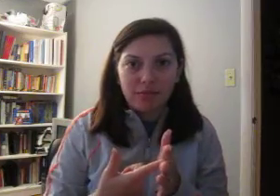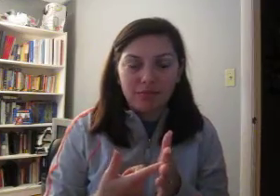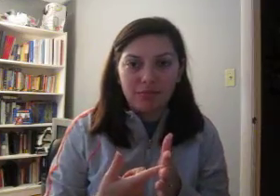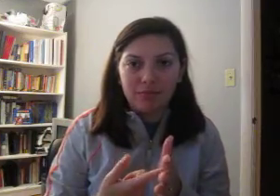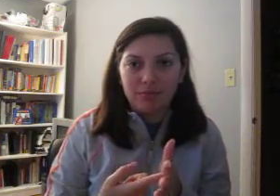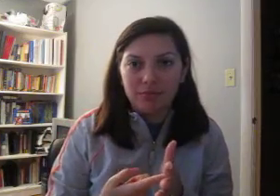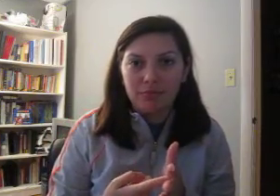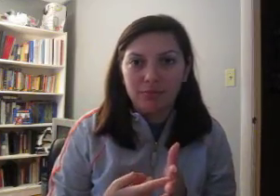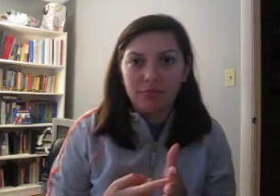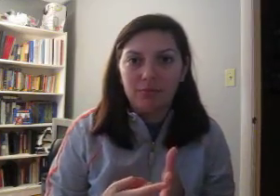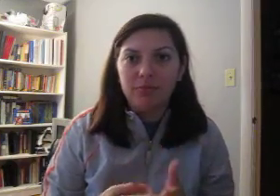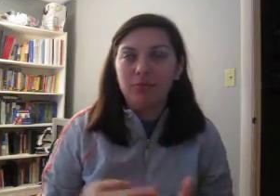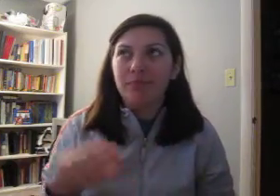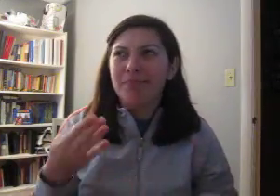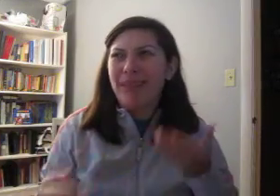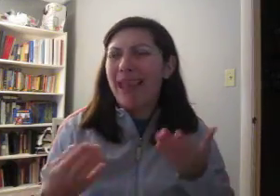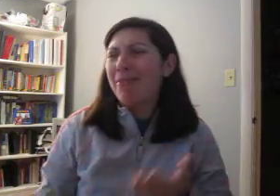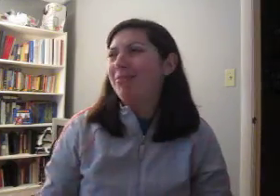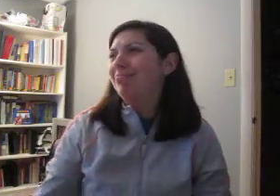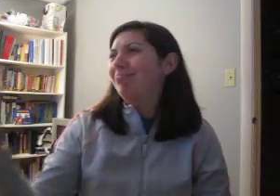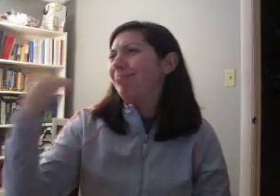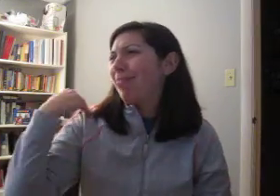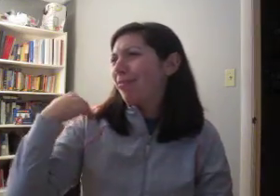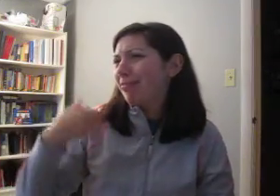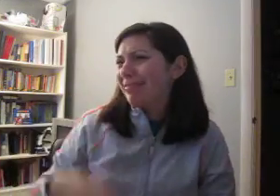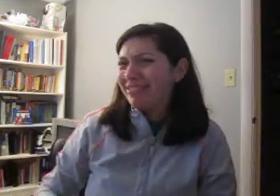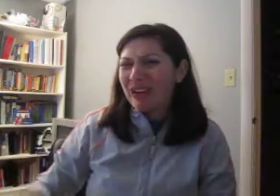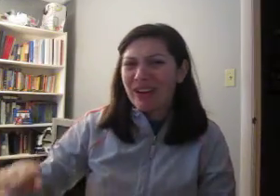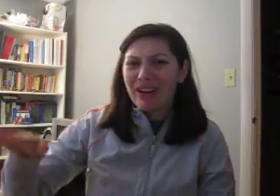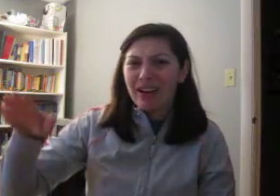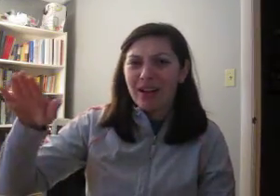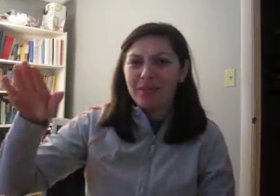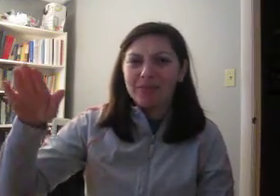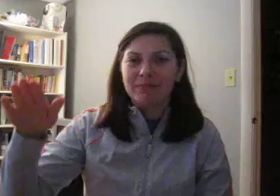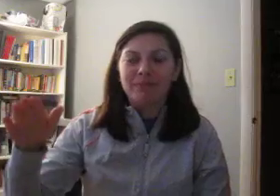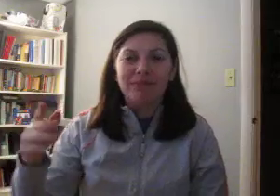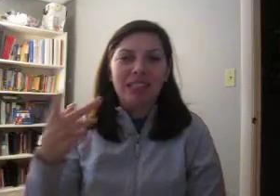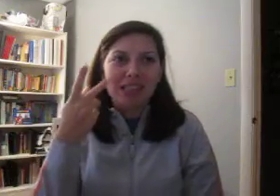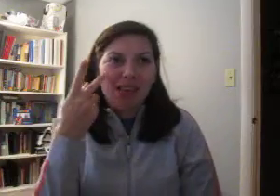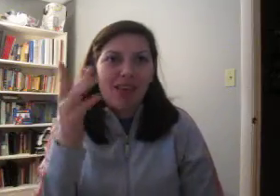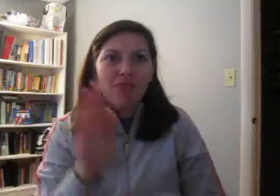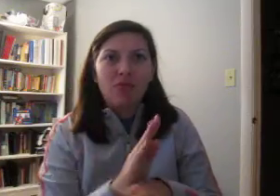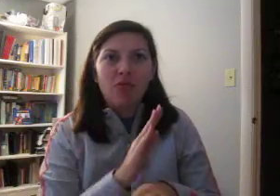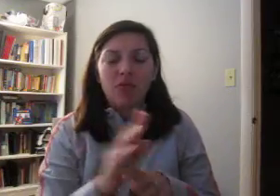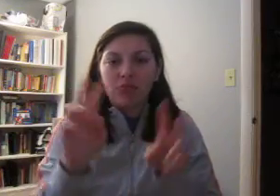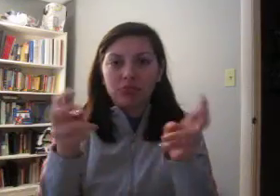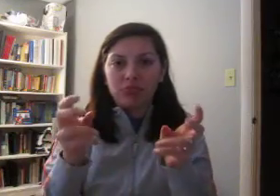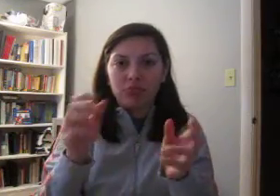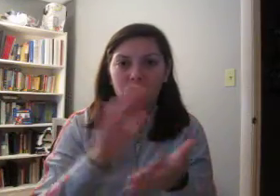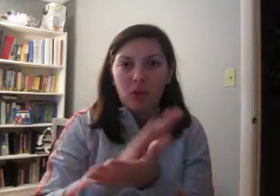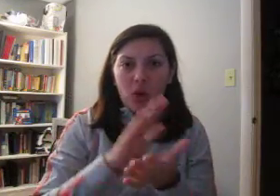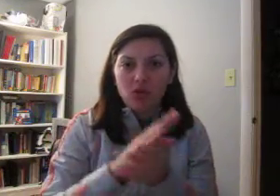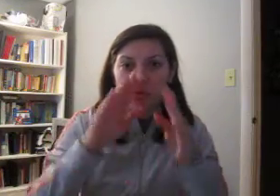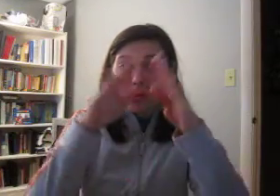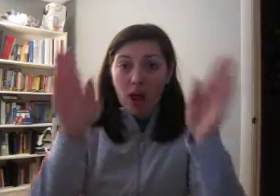you might have seen that movie Schoolhouse Rock for kids, and they explain it to you there, but that